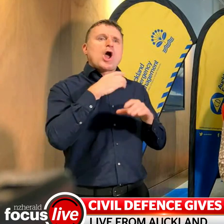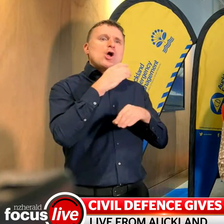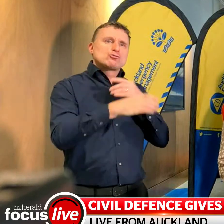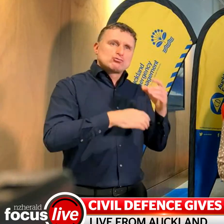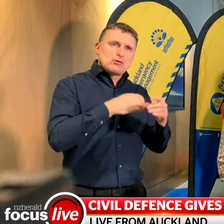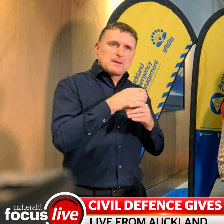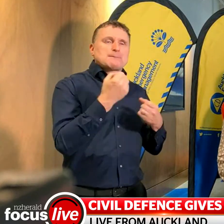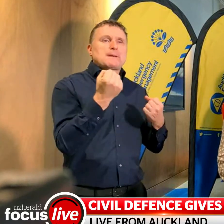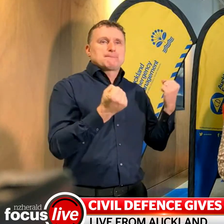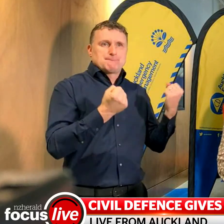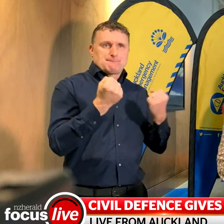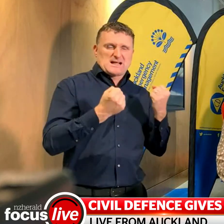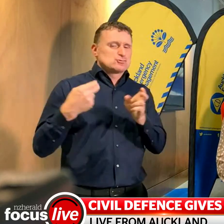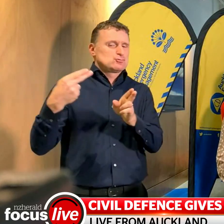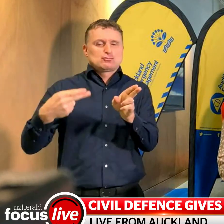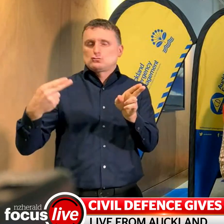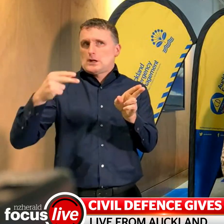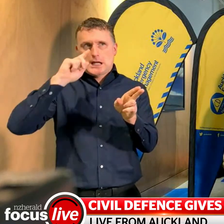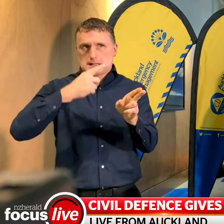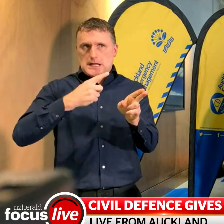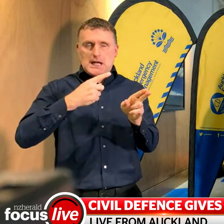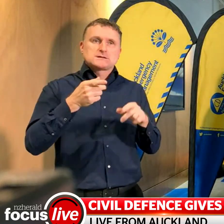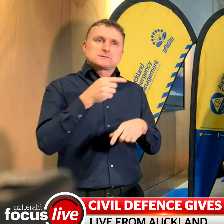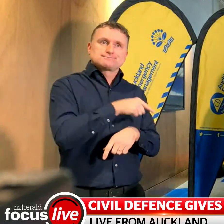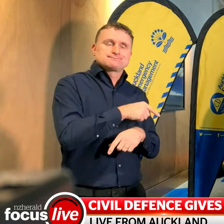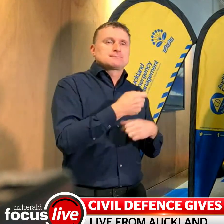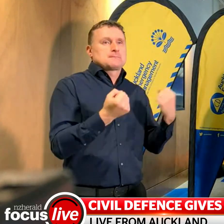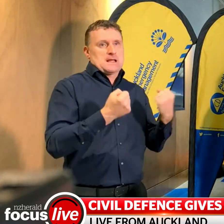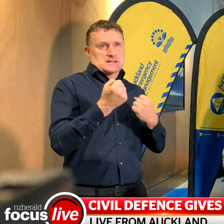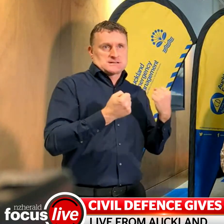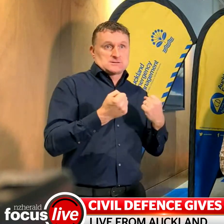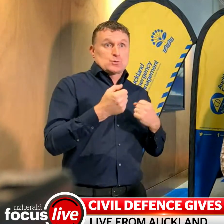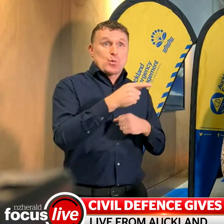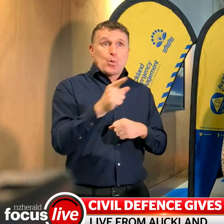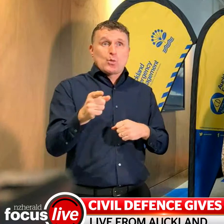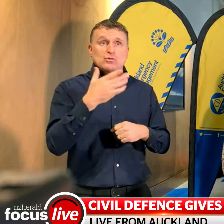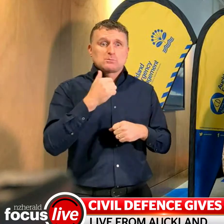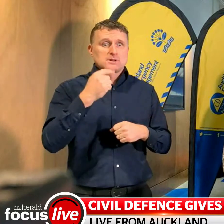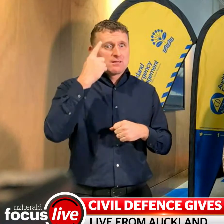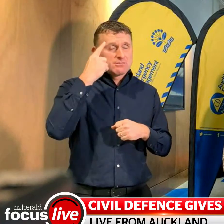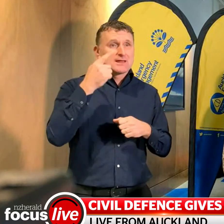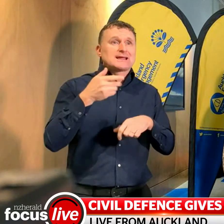in some areas. Please plan your journey and plan for longer journey times.